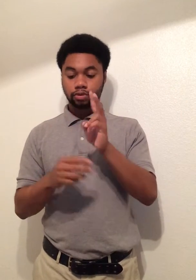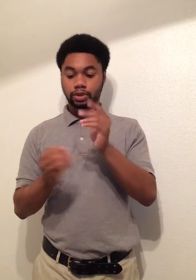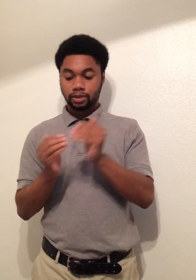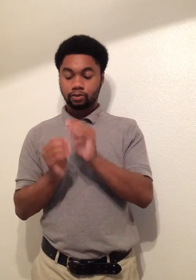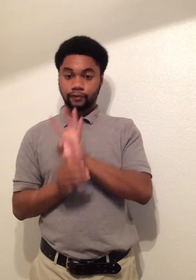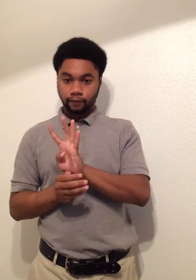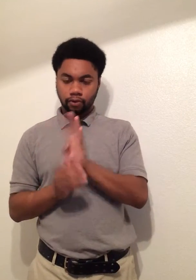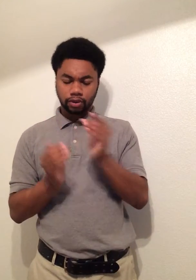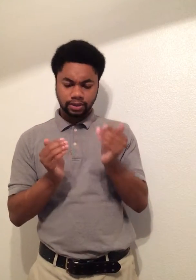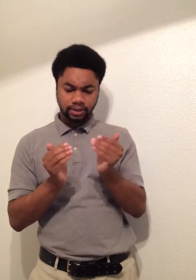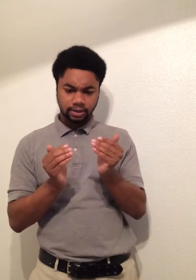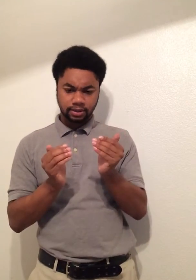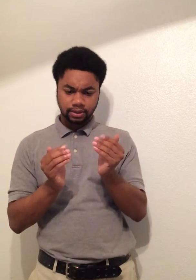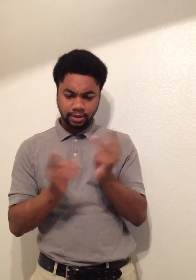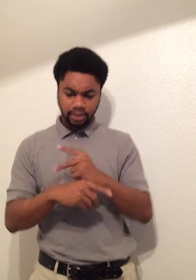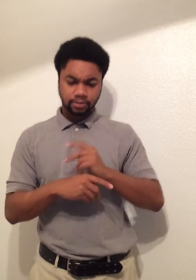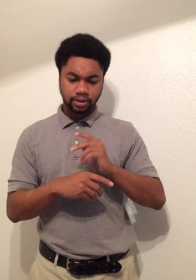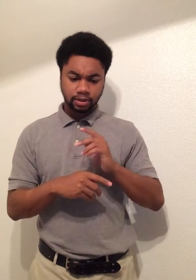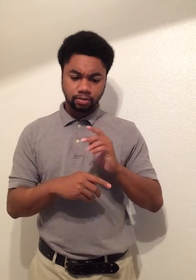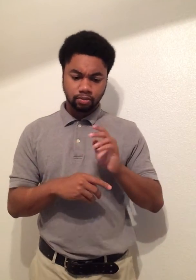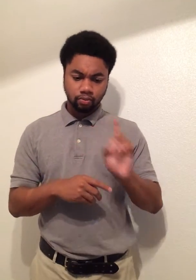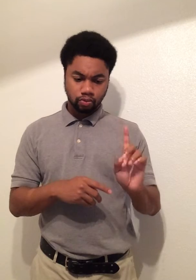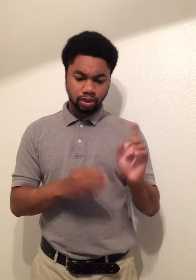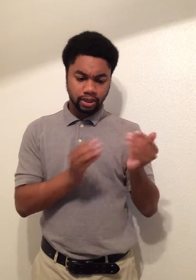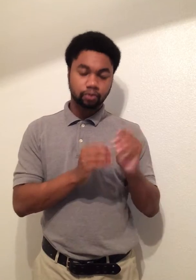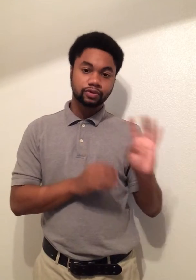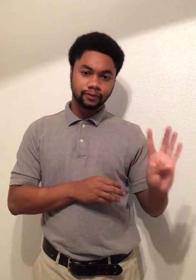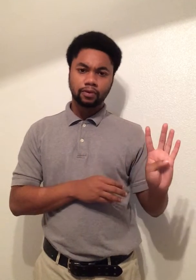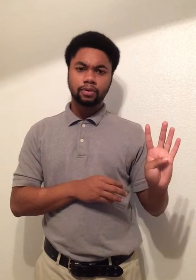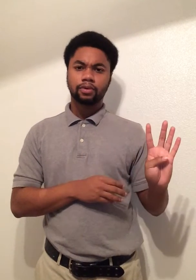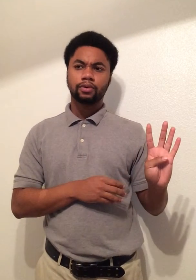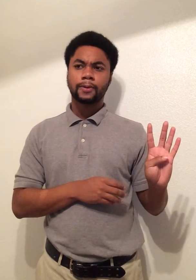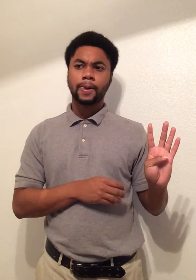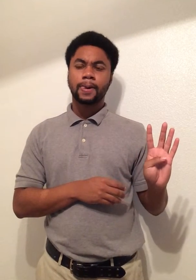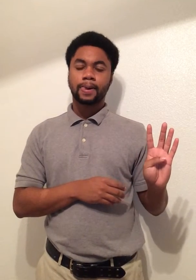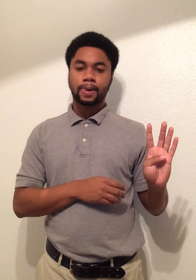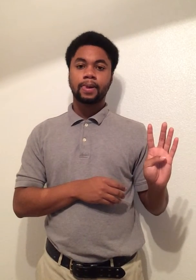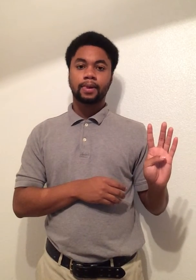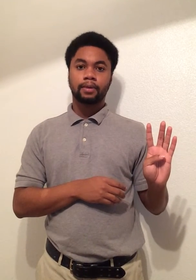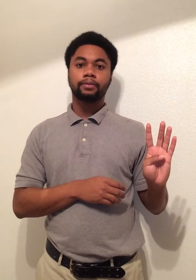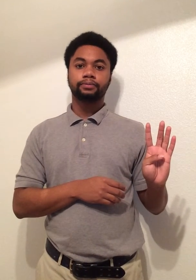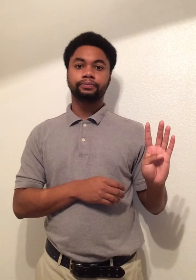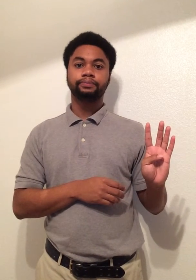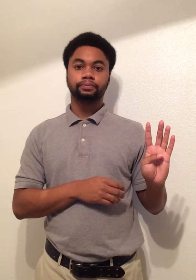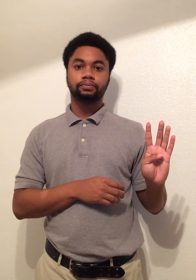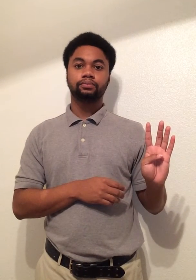4. 4 times 1 is 4. Alright? Then we should do what?